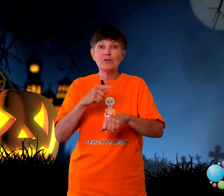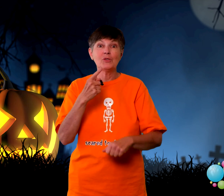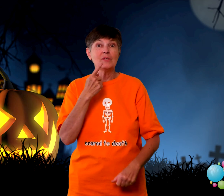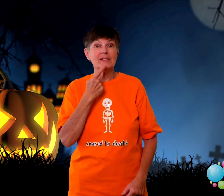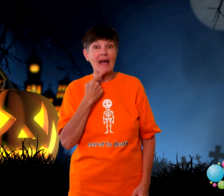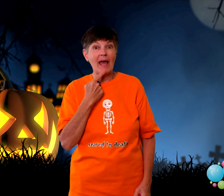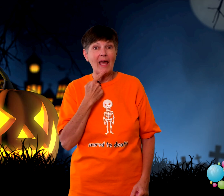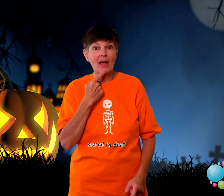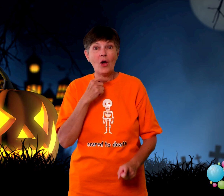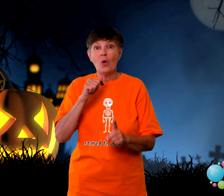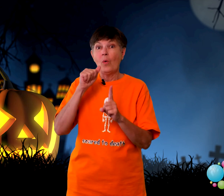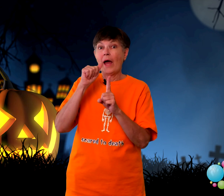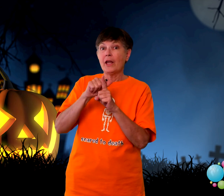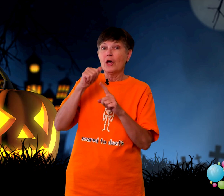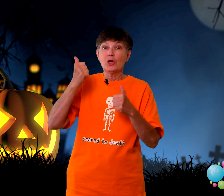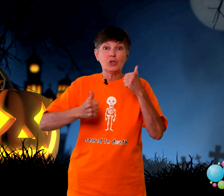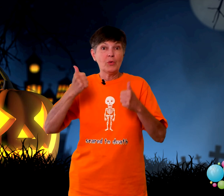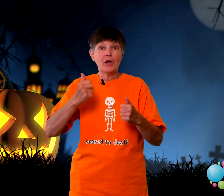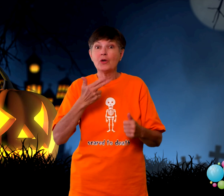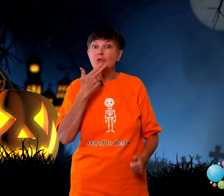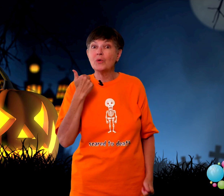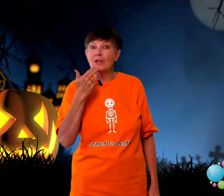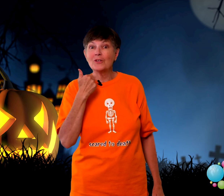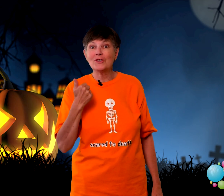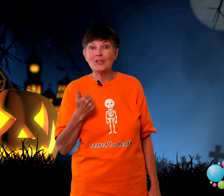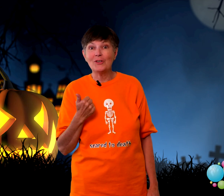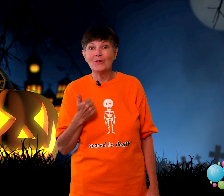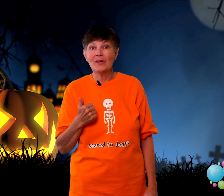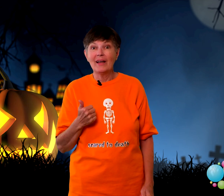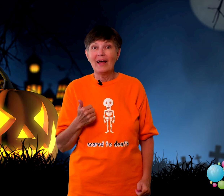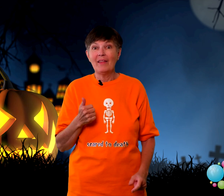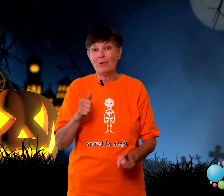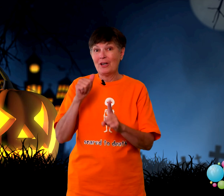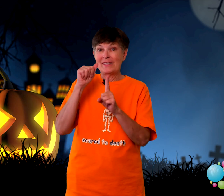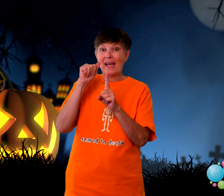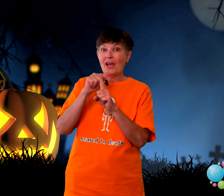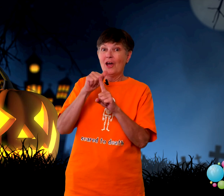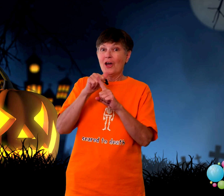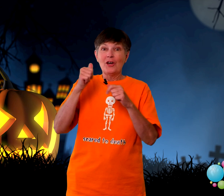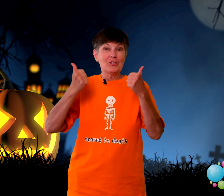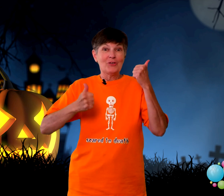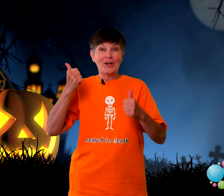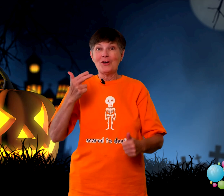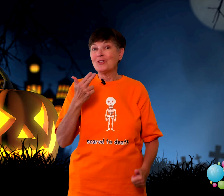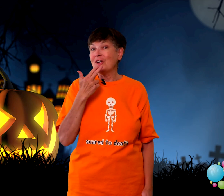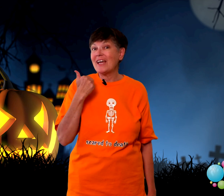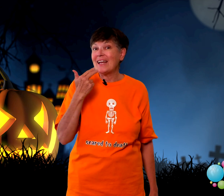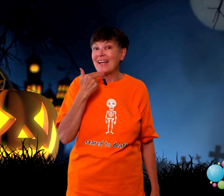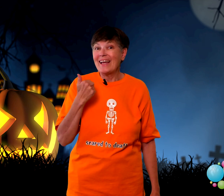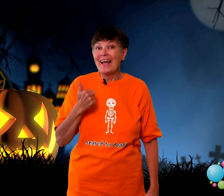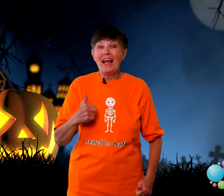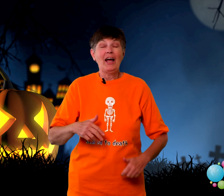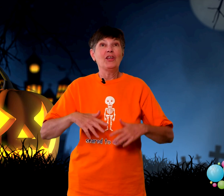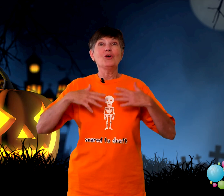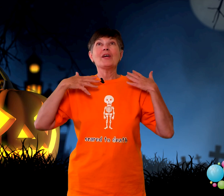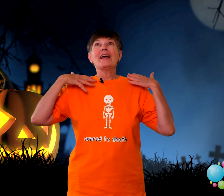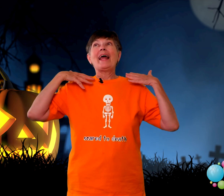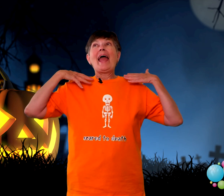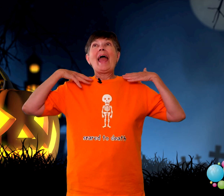to say what trick-or-treaters do. And then we're going to say trick or treat. Now you can